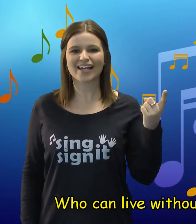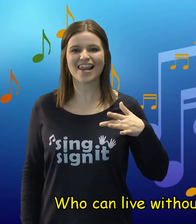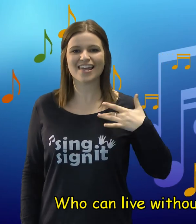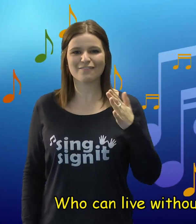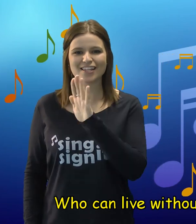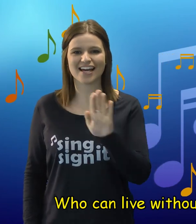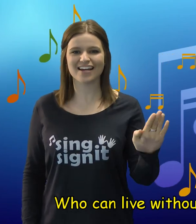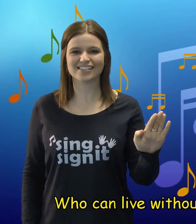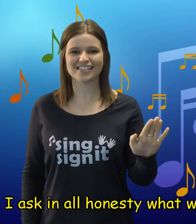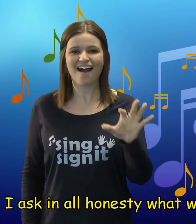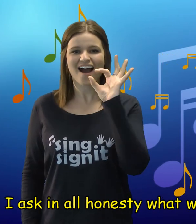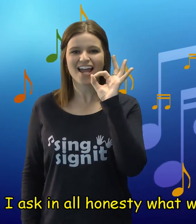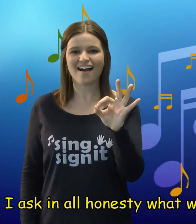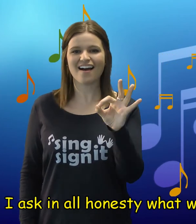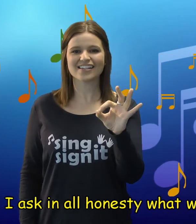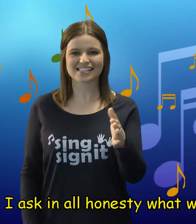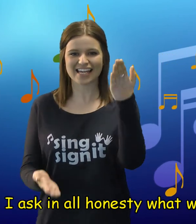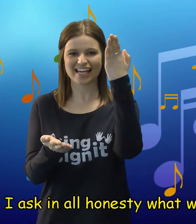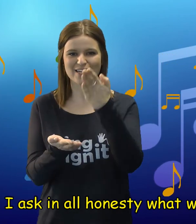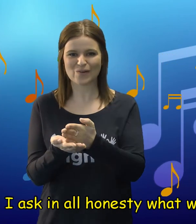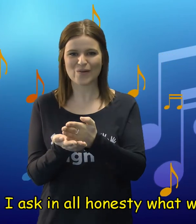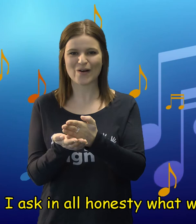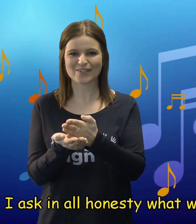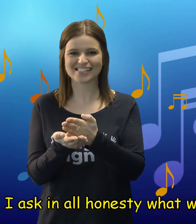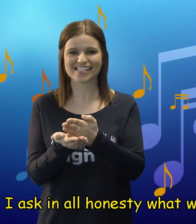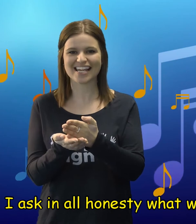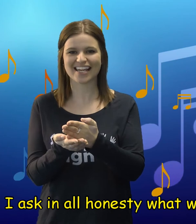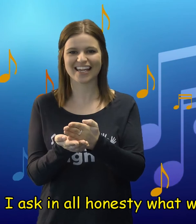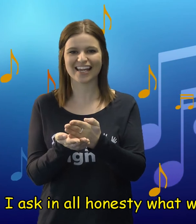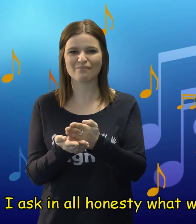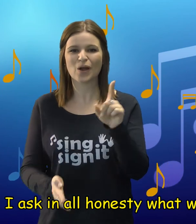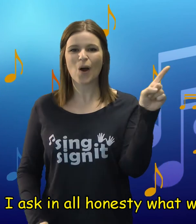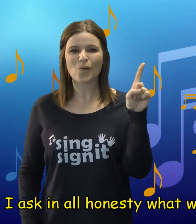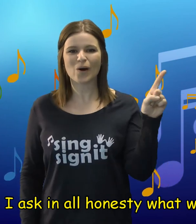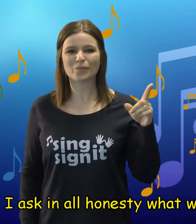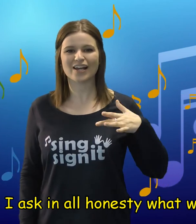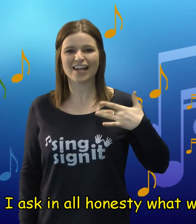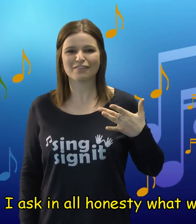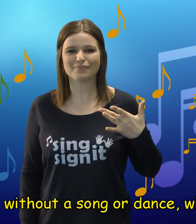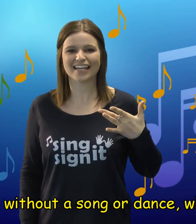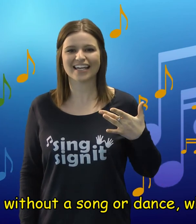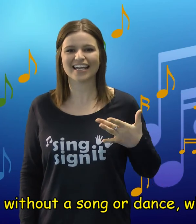can live without it? Who ask in all honesty, what would life be?